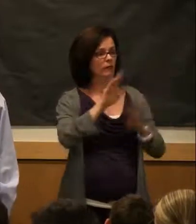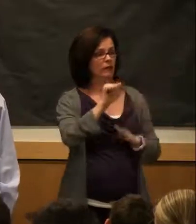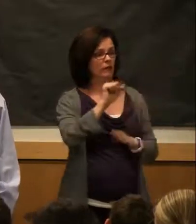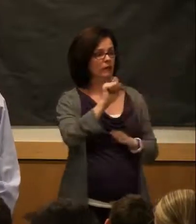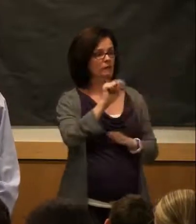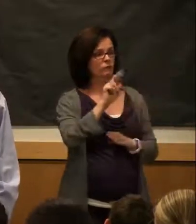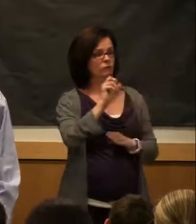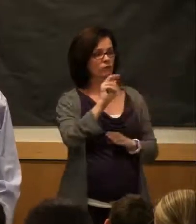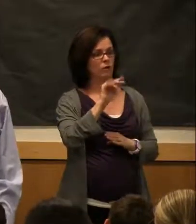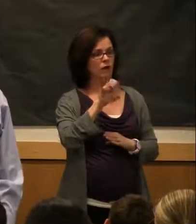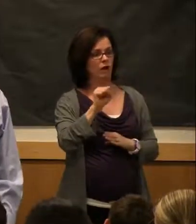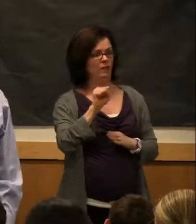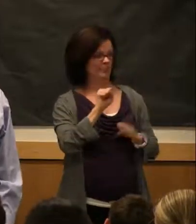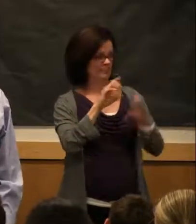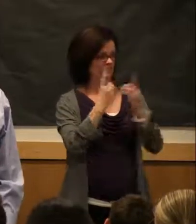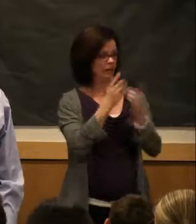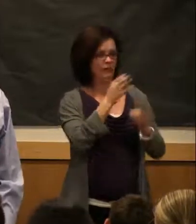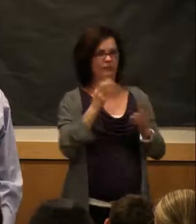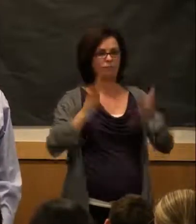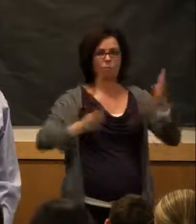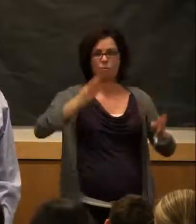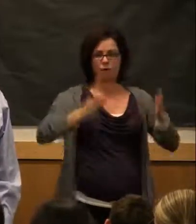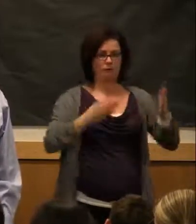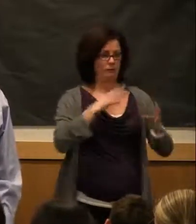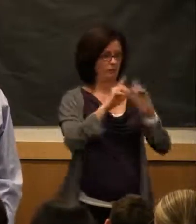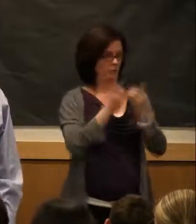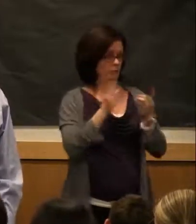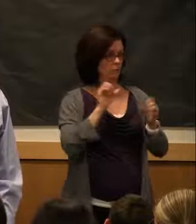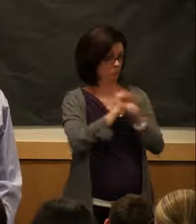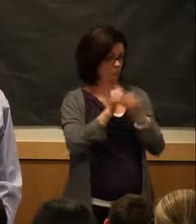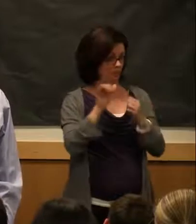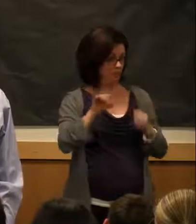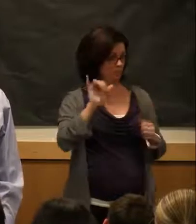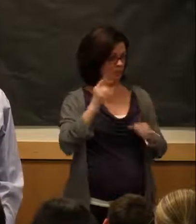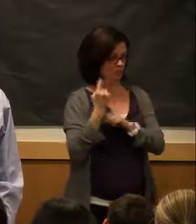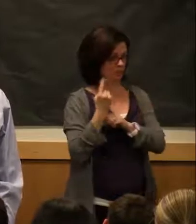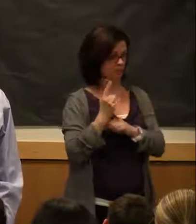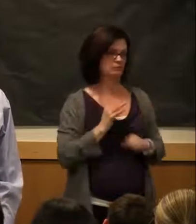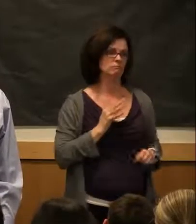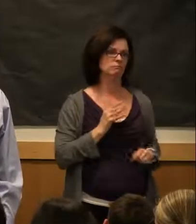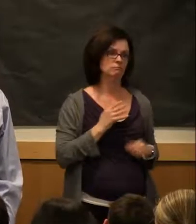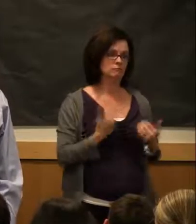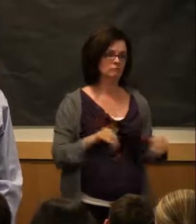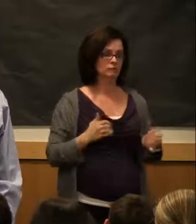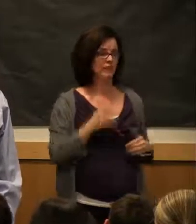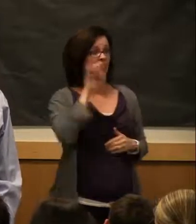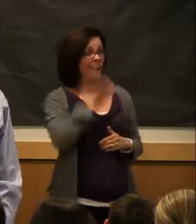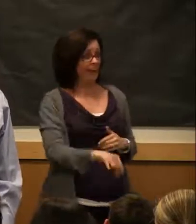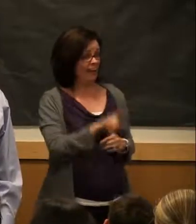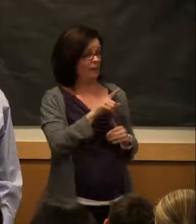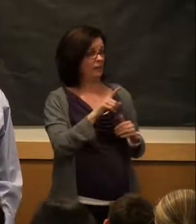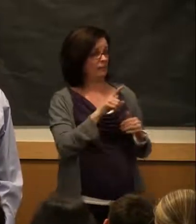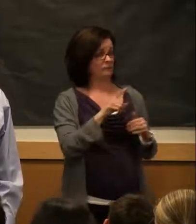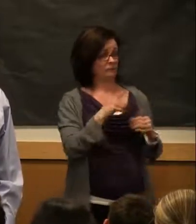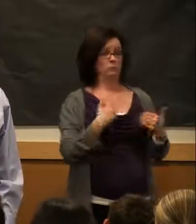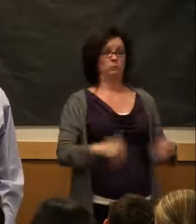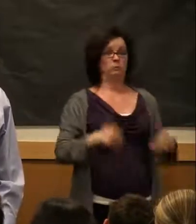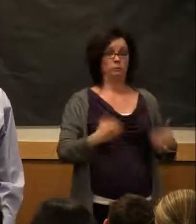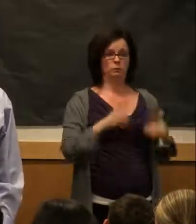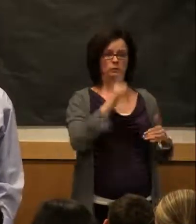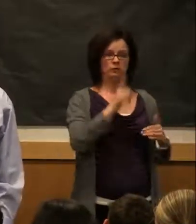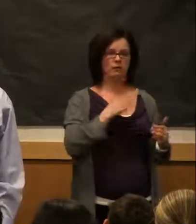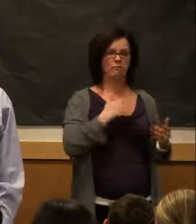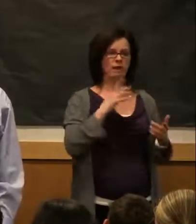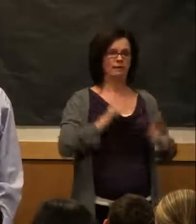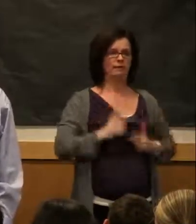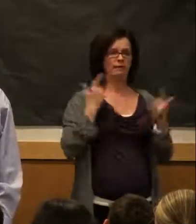bioastronautics department and the robotics department. And for me, it really has come full circle, and